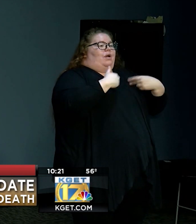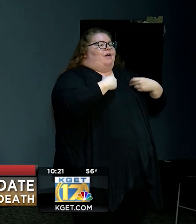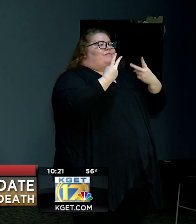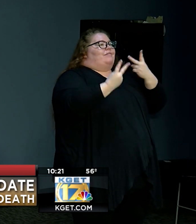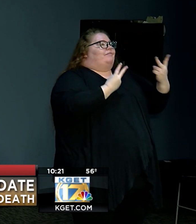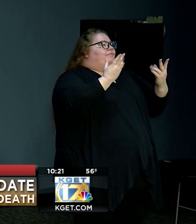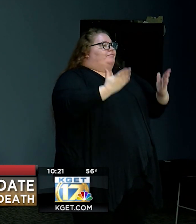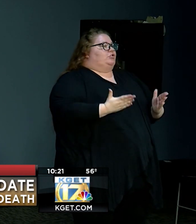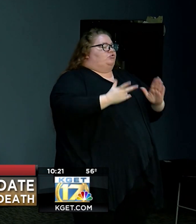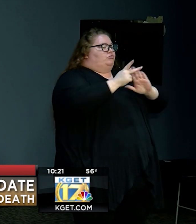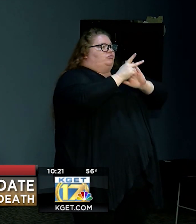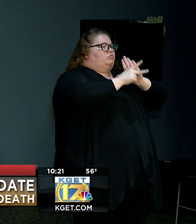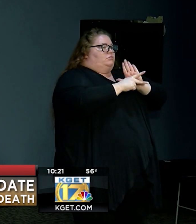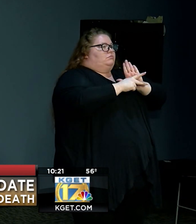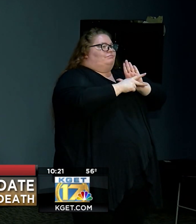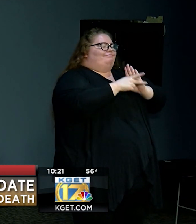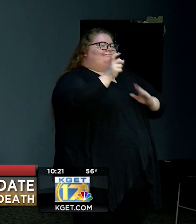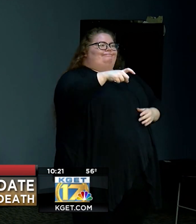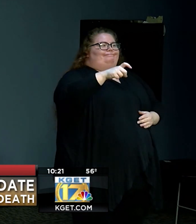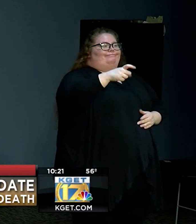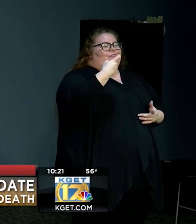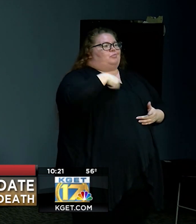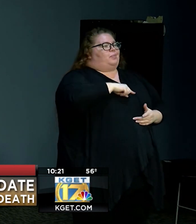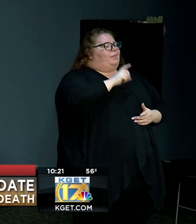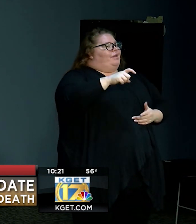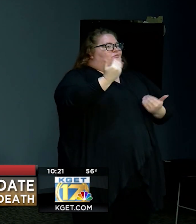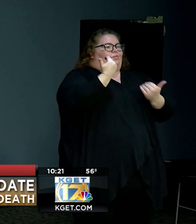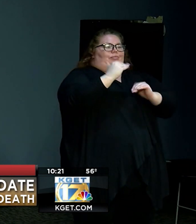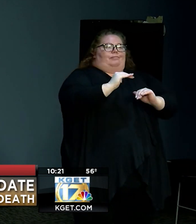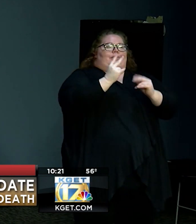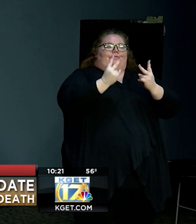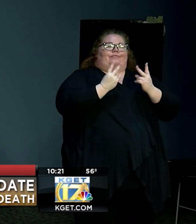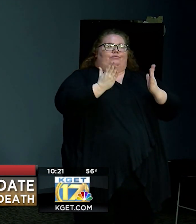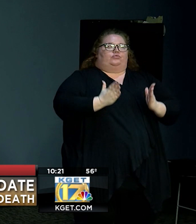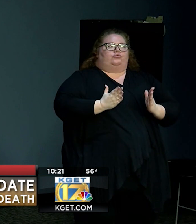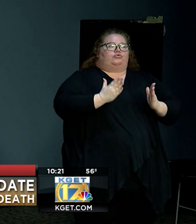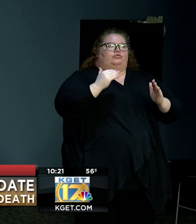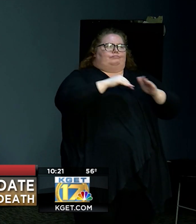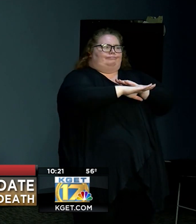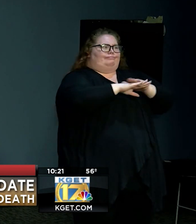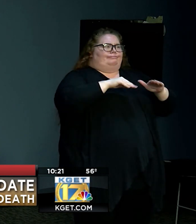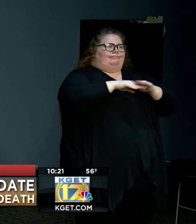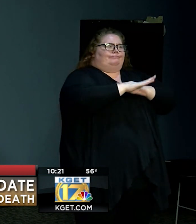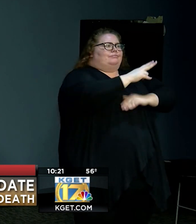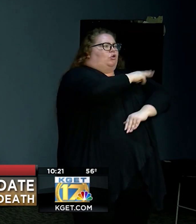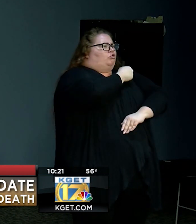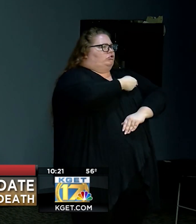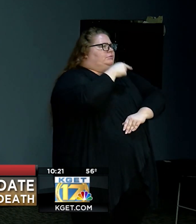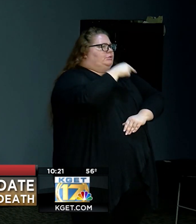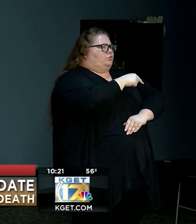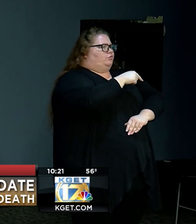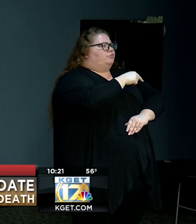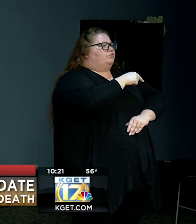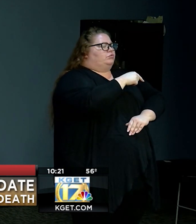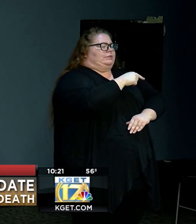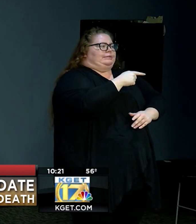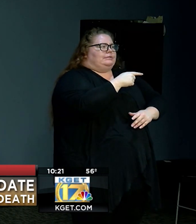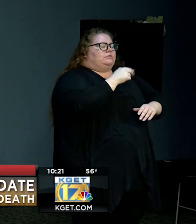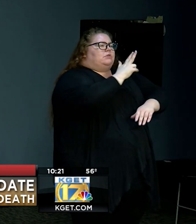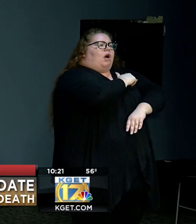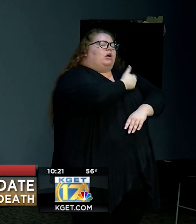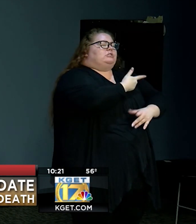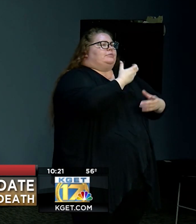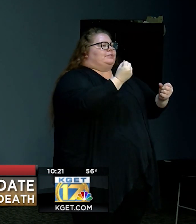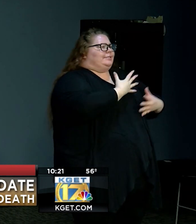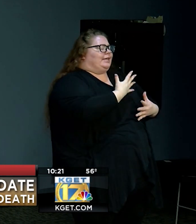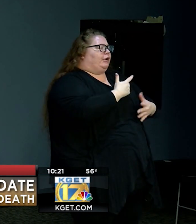policies. It's necessary for us to limit the visitors that are coming into the hospital. Being in a hospital is a scary time.